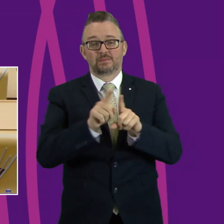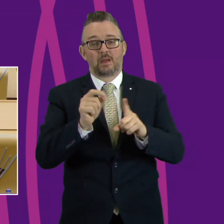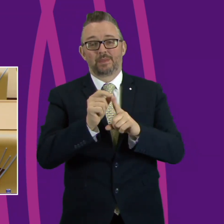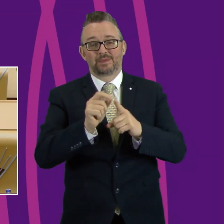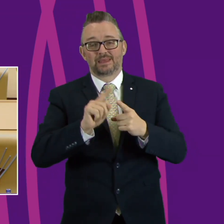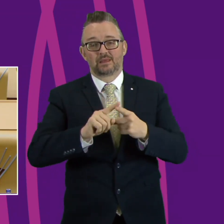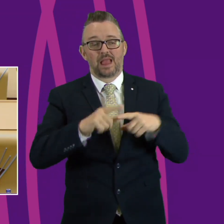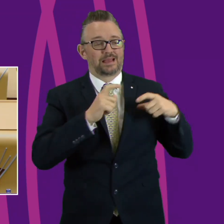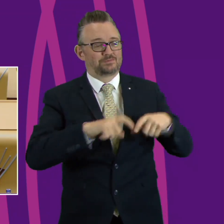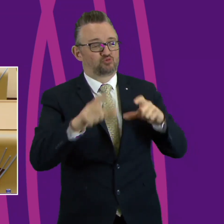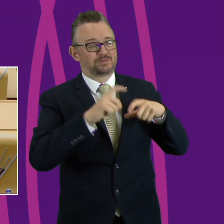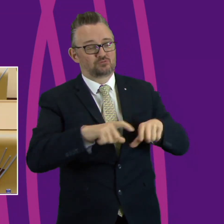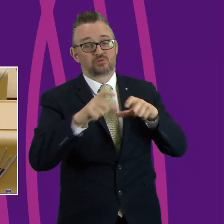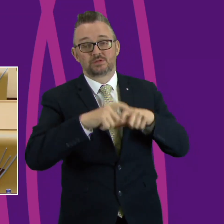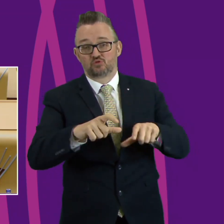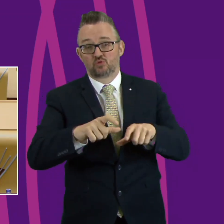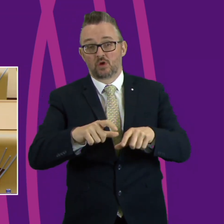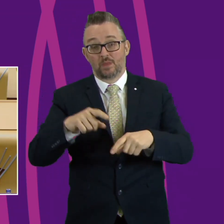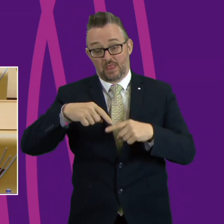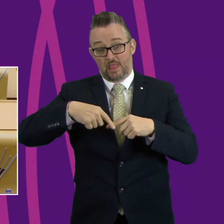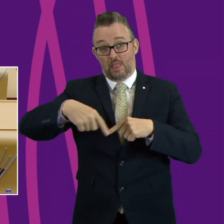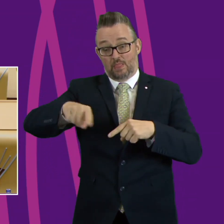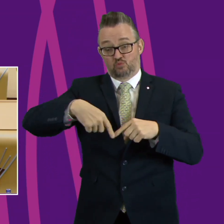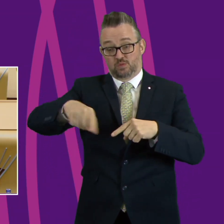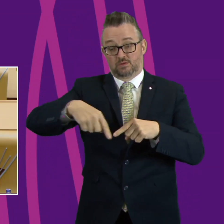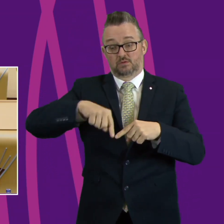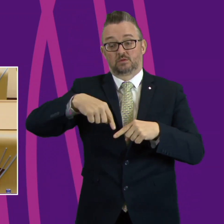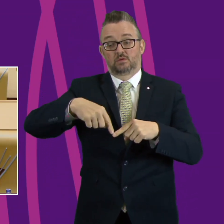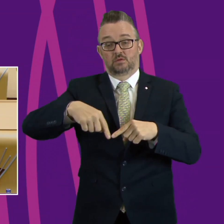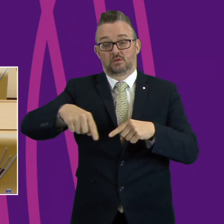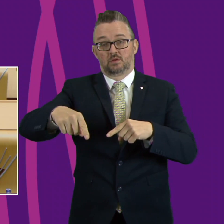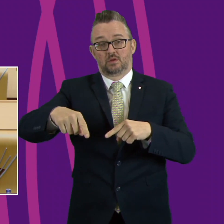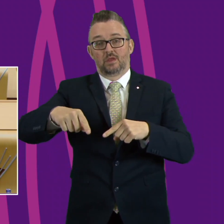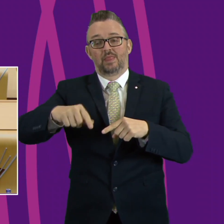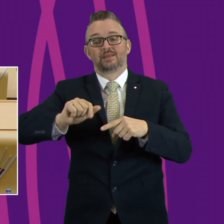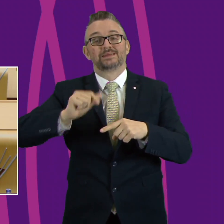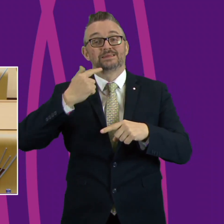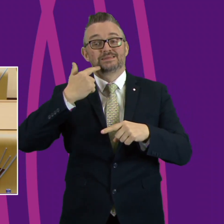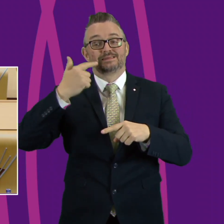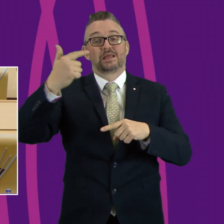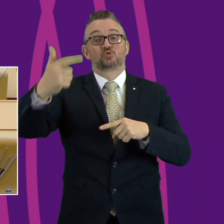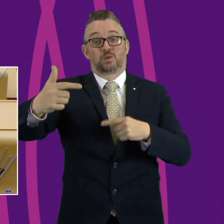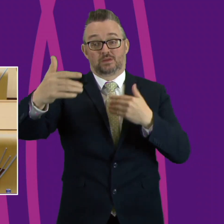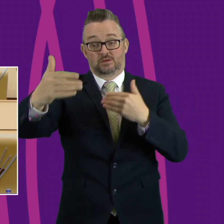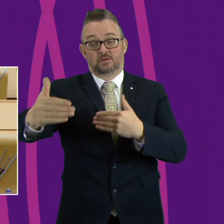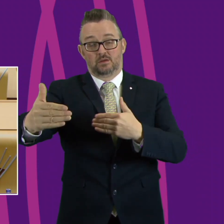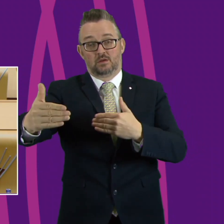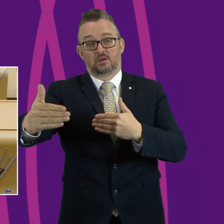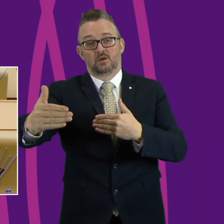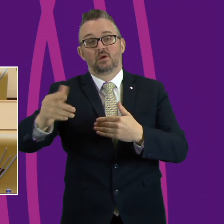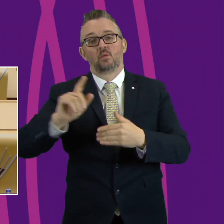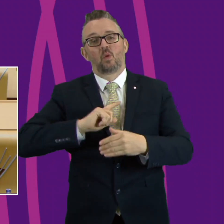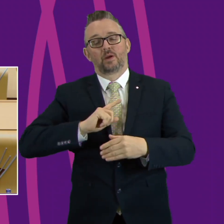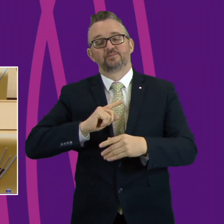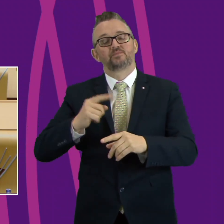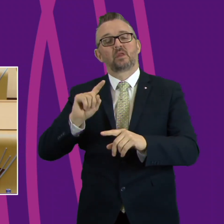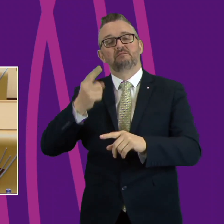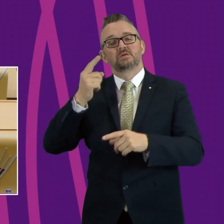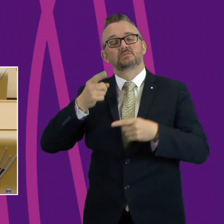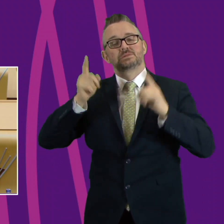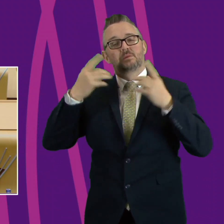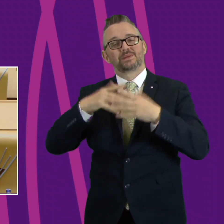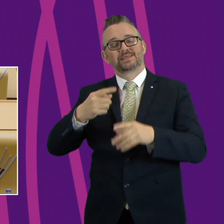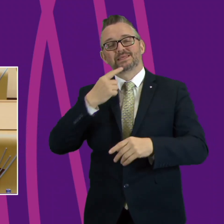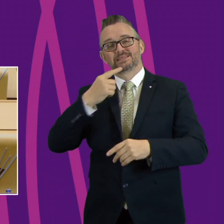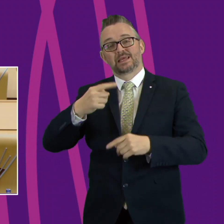the time. And later this week, as the First Minister said, and into next week, as the First Minister said at today's lunchtime